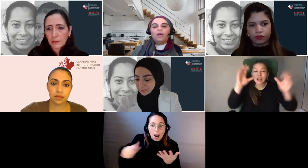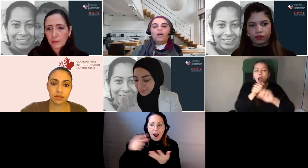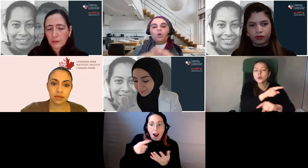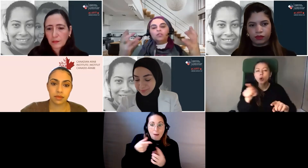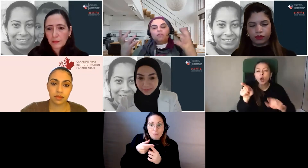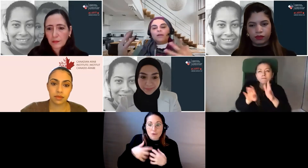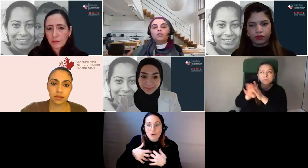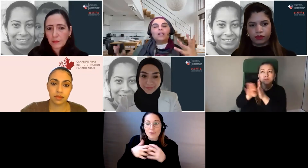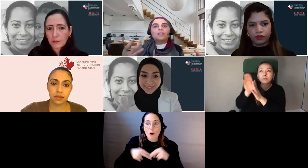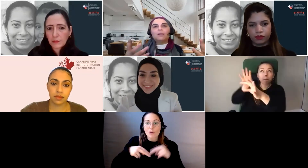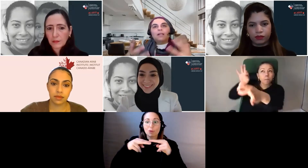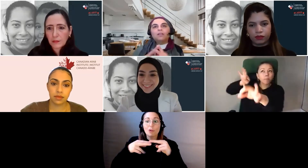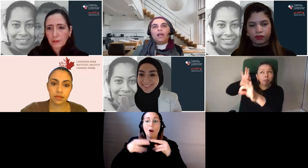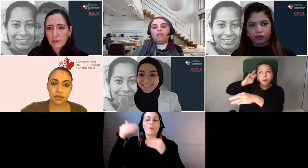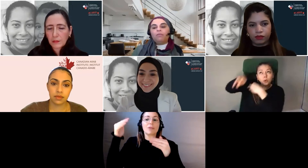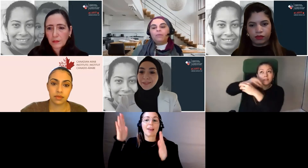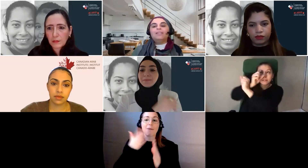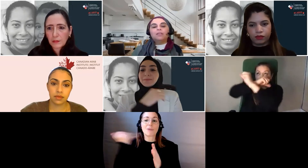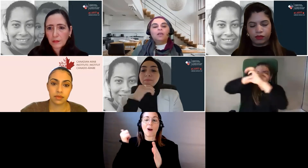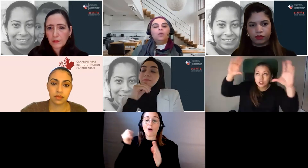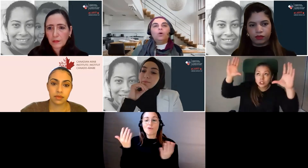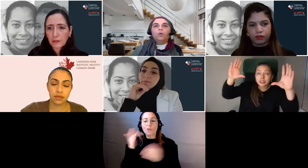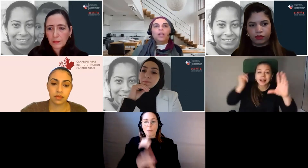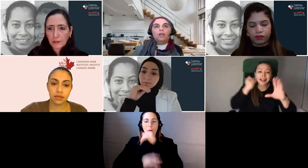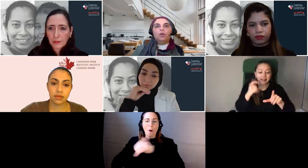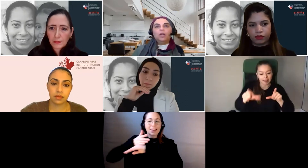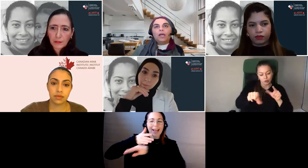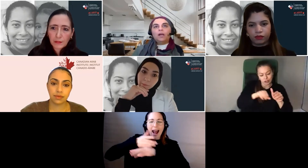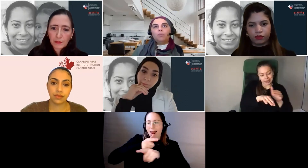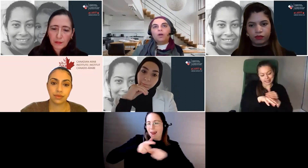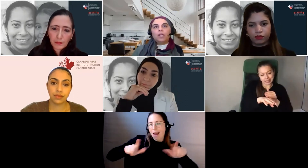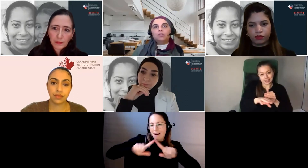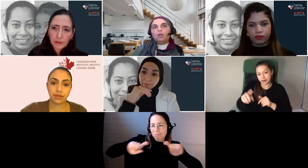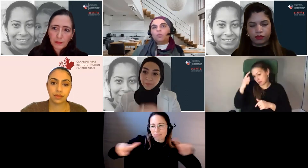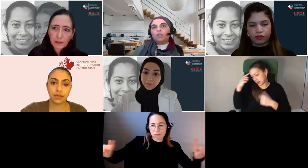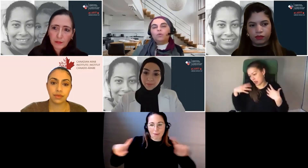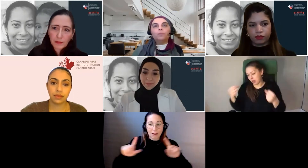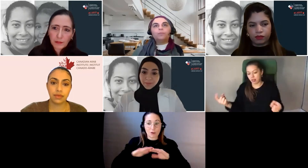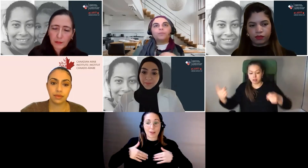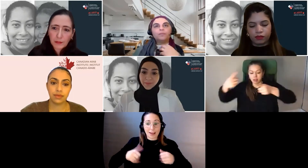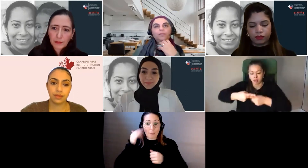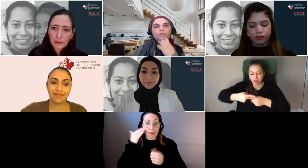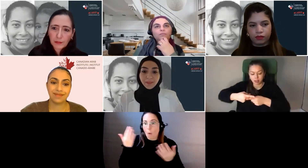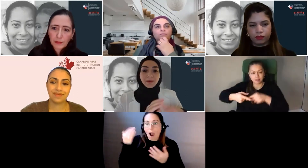where a world of language access and mental health meet. What would that look like? Abrar, let's start with you.